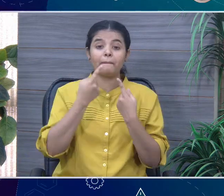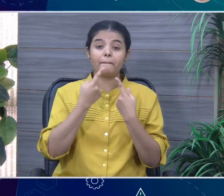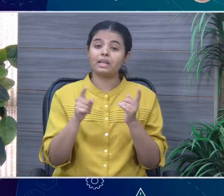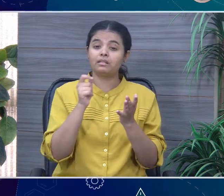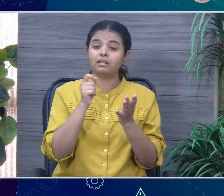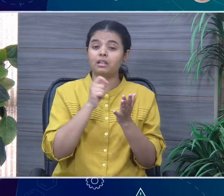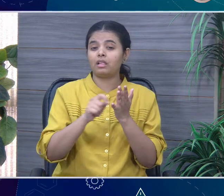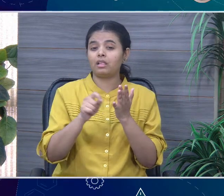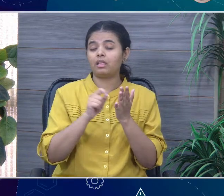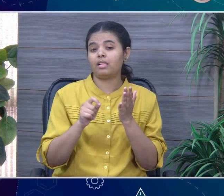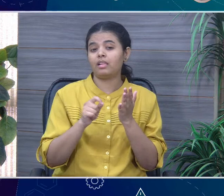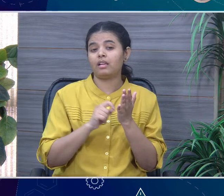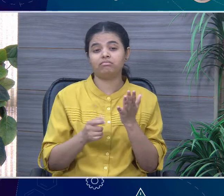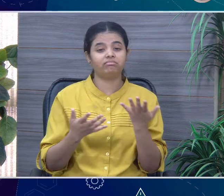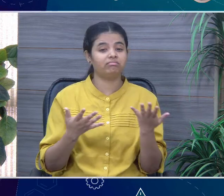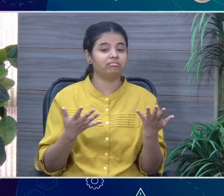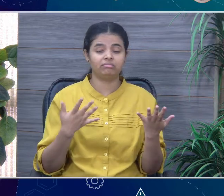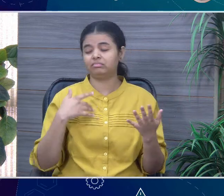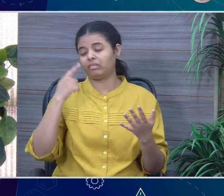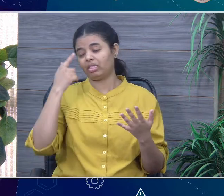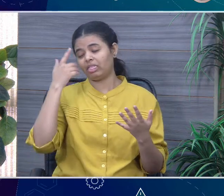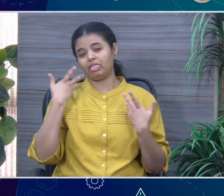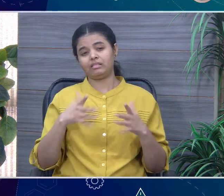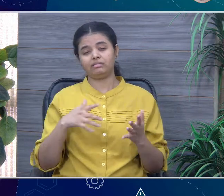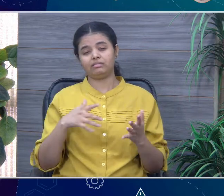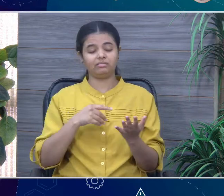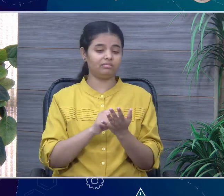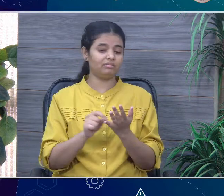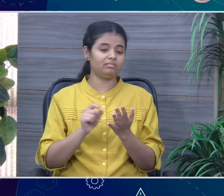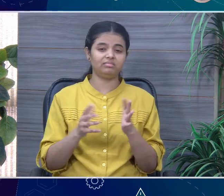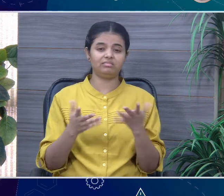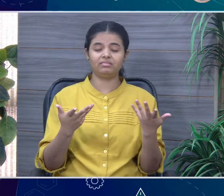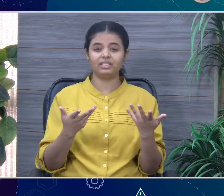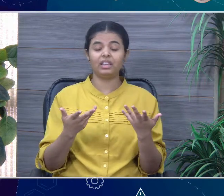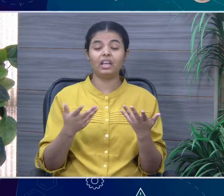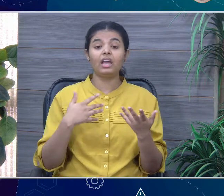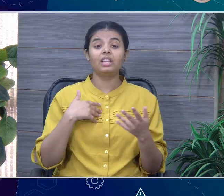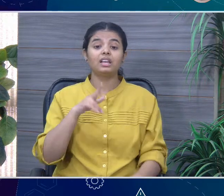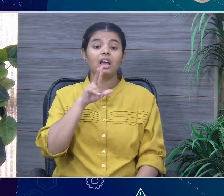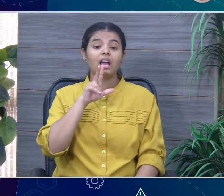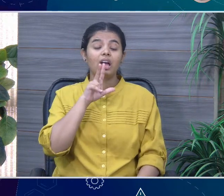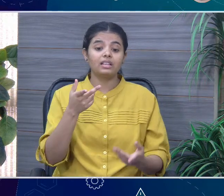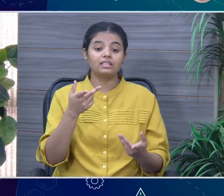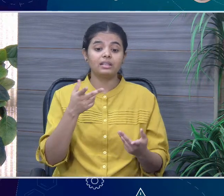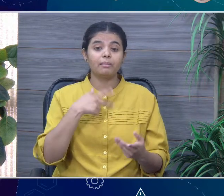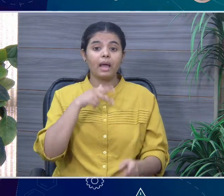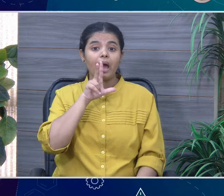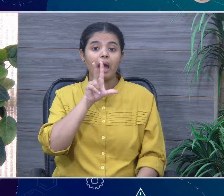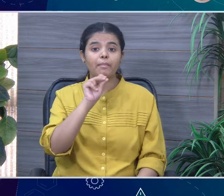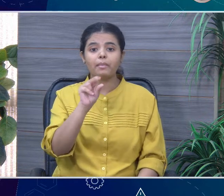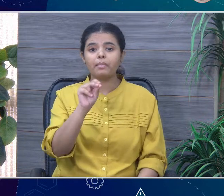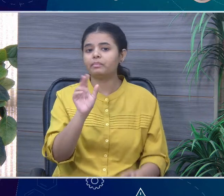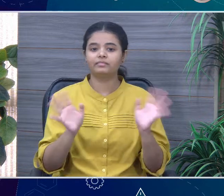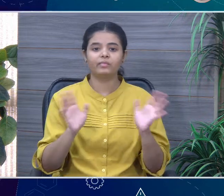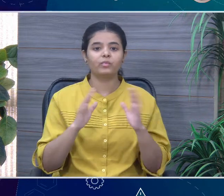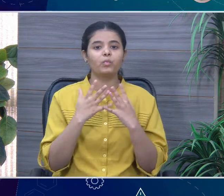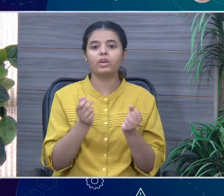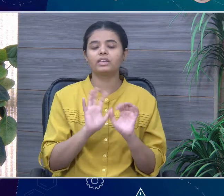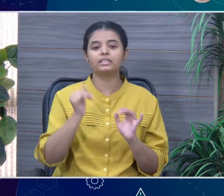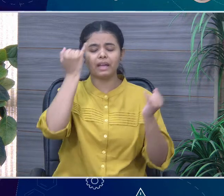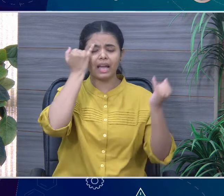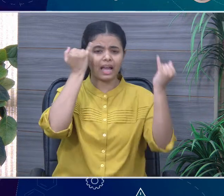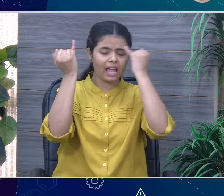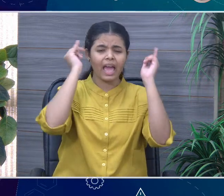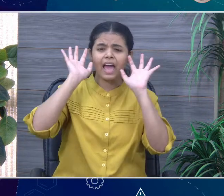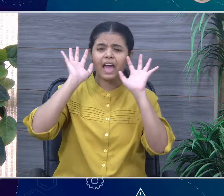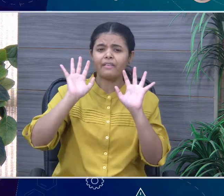writing. Doesn't want to write or doesn't want to articulate its ideas to others. And then